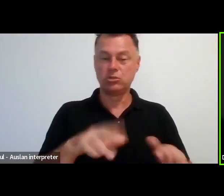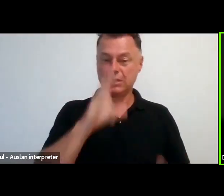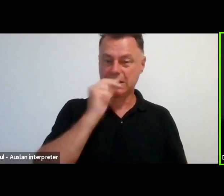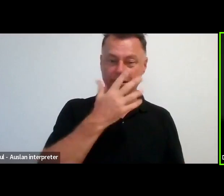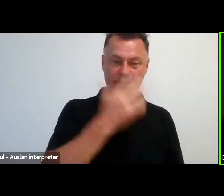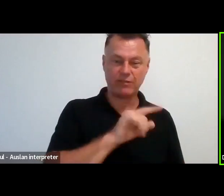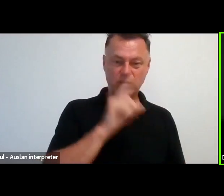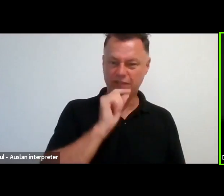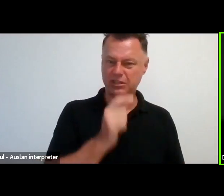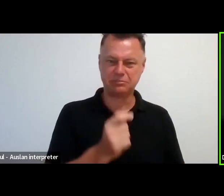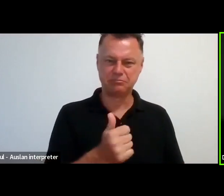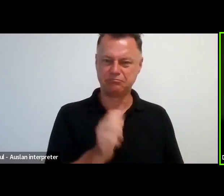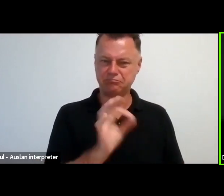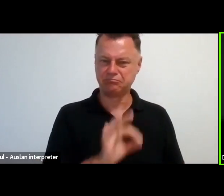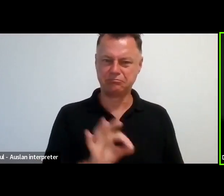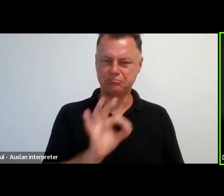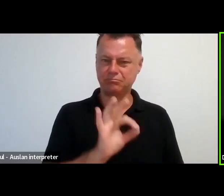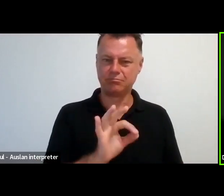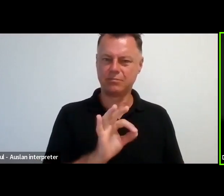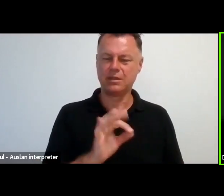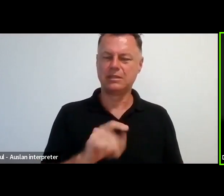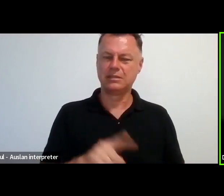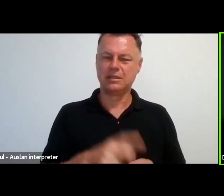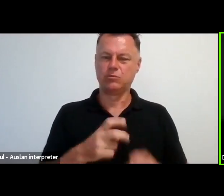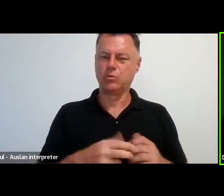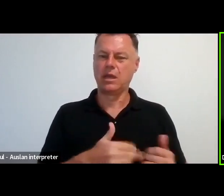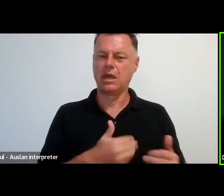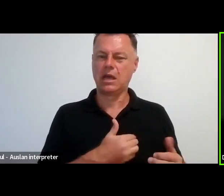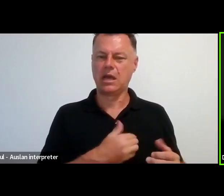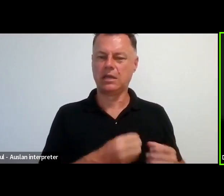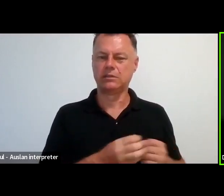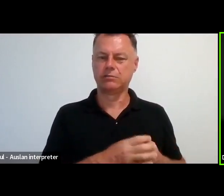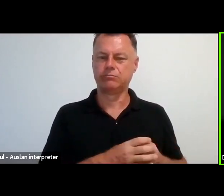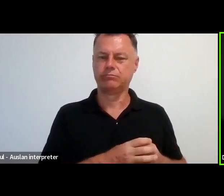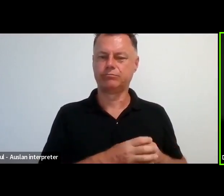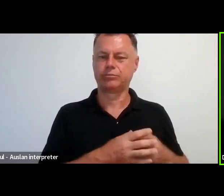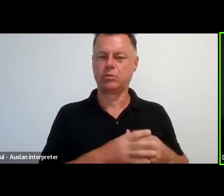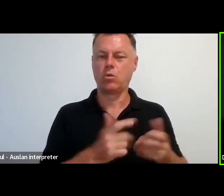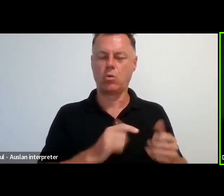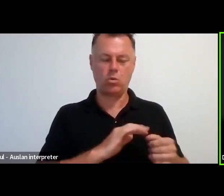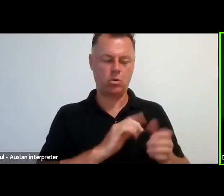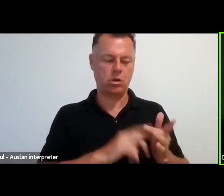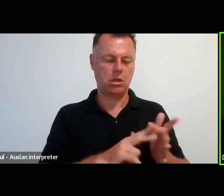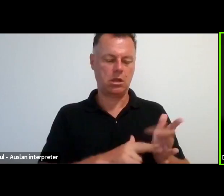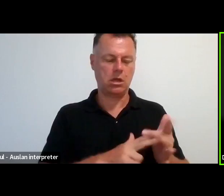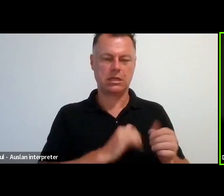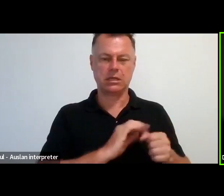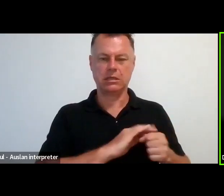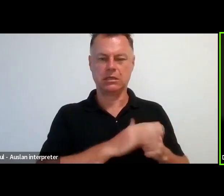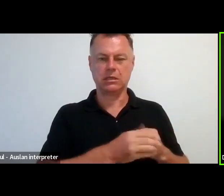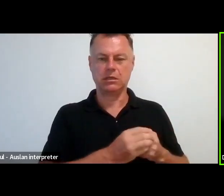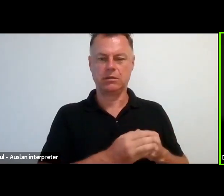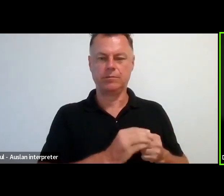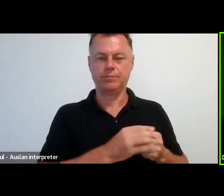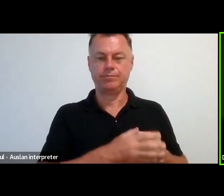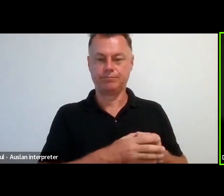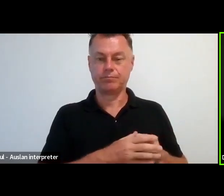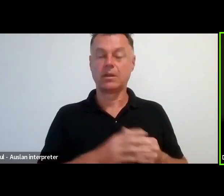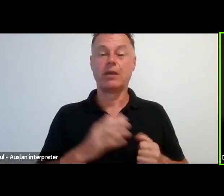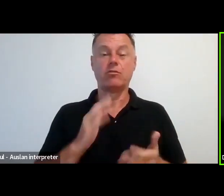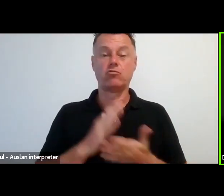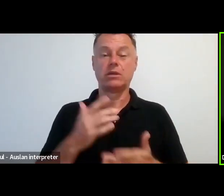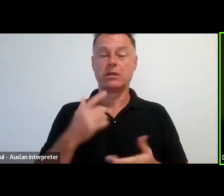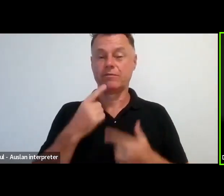small to detect such a rare side effect, but we've got really good real live data now. So America alone